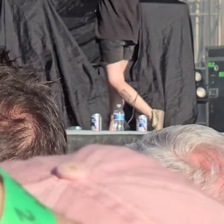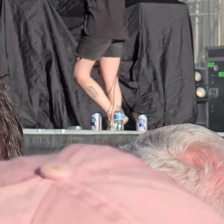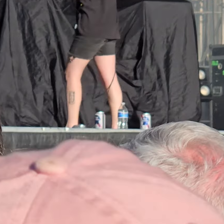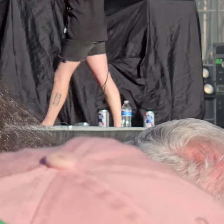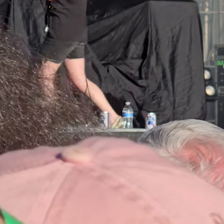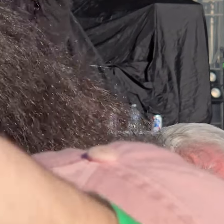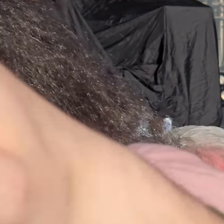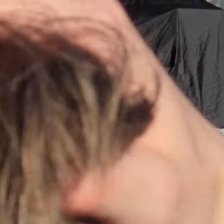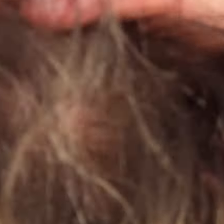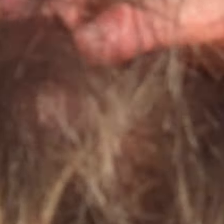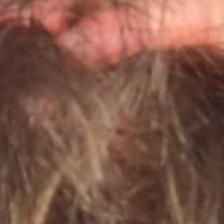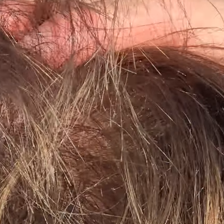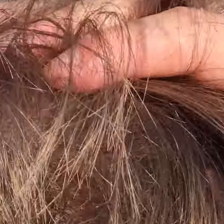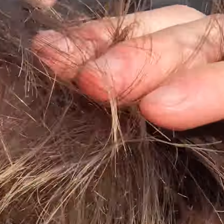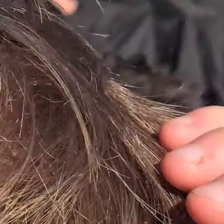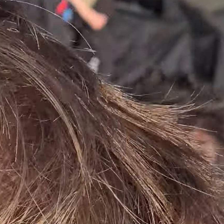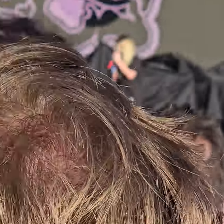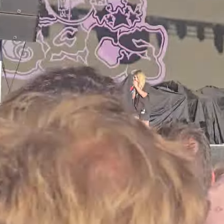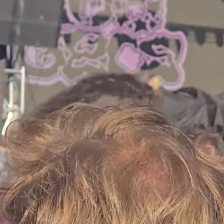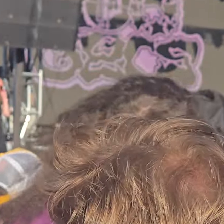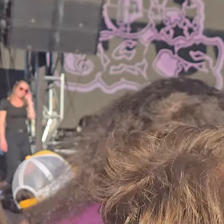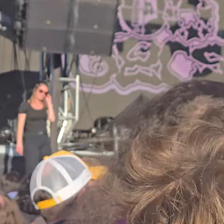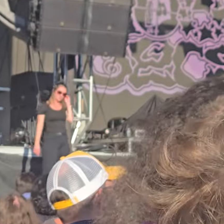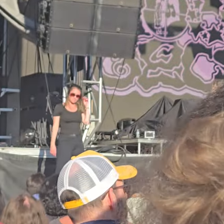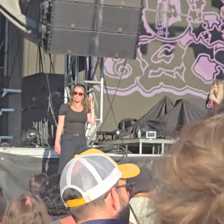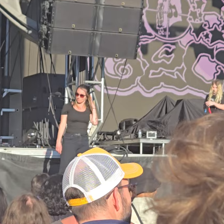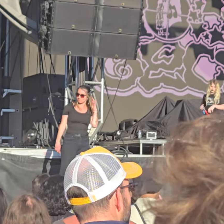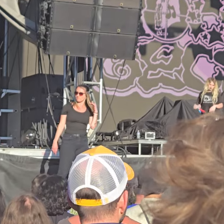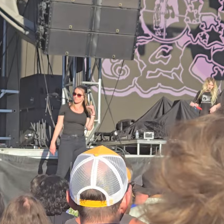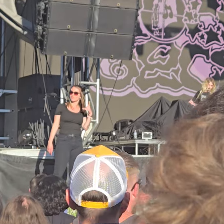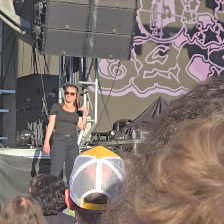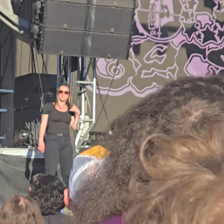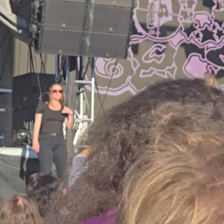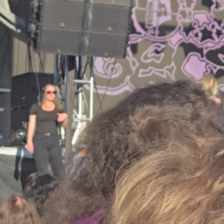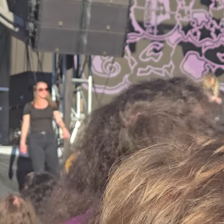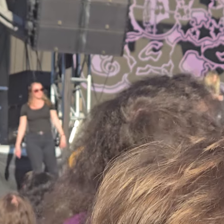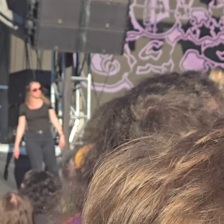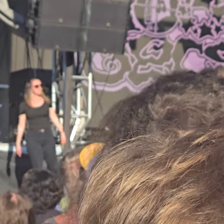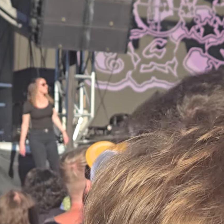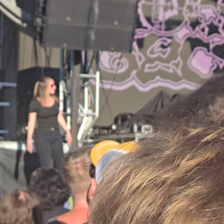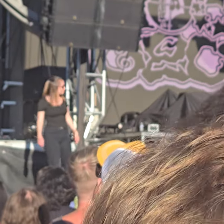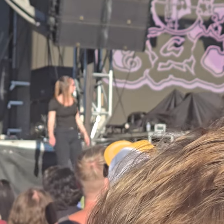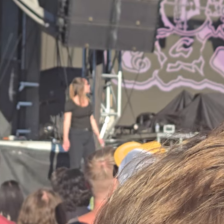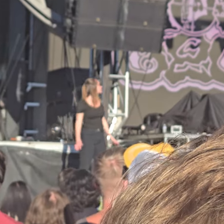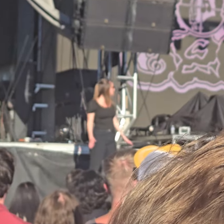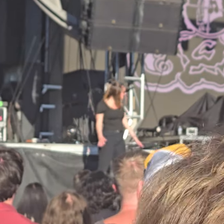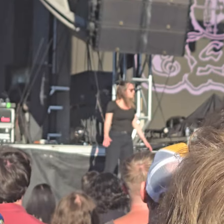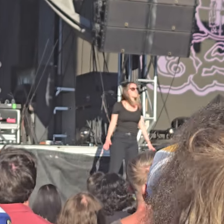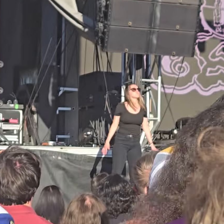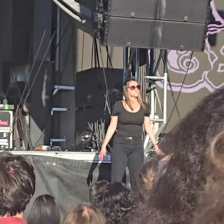We can't even feel that's